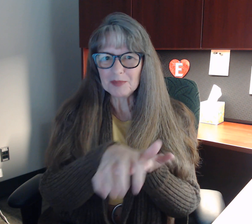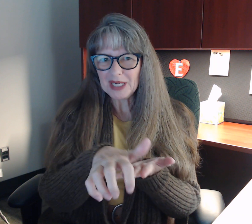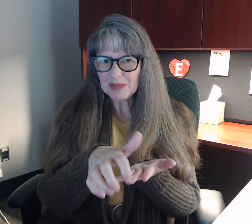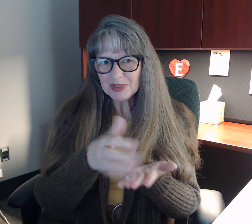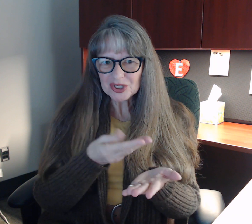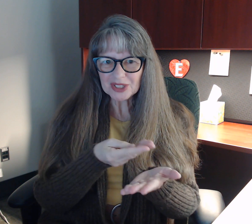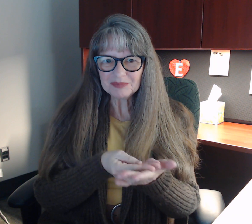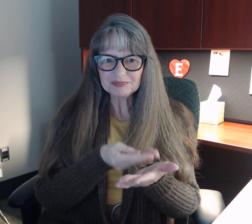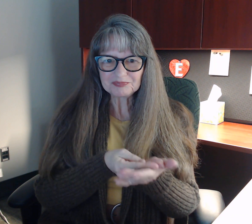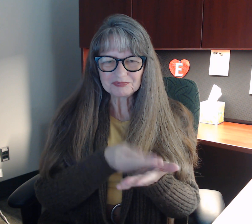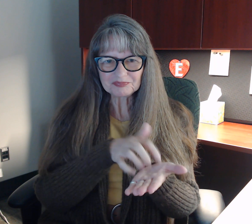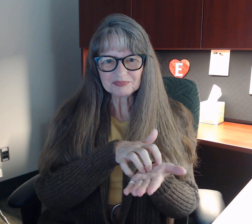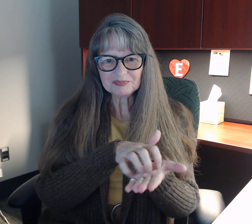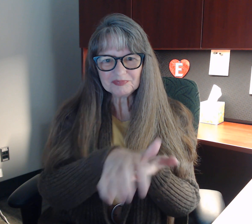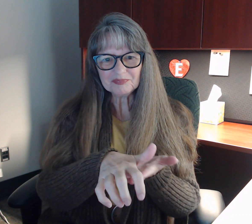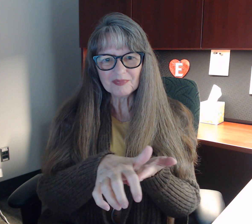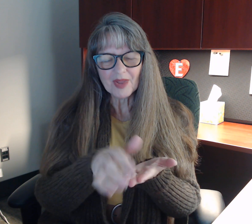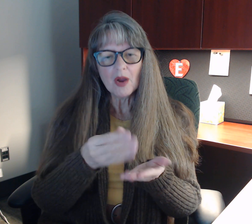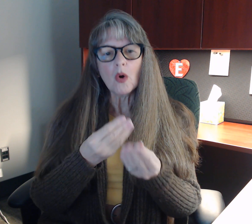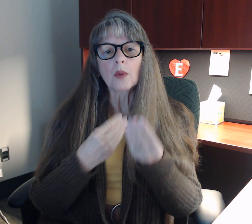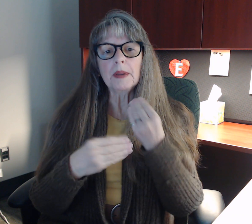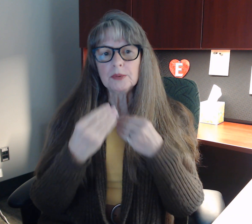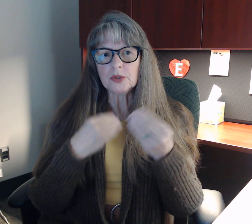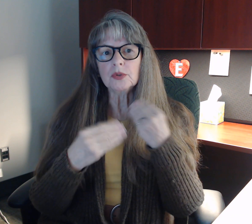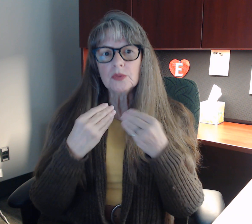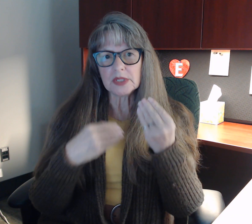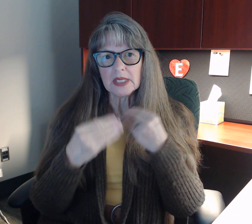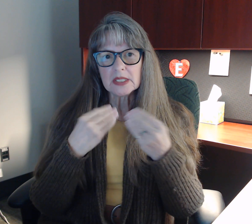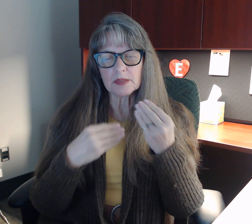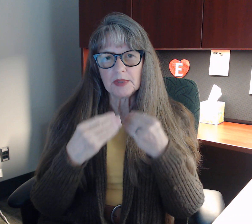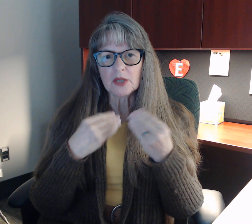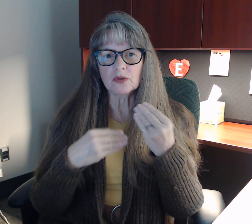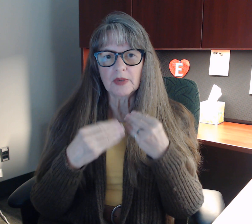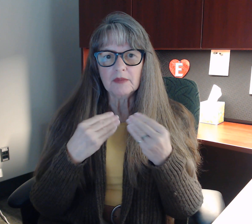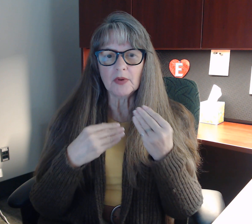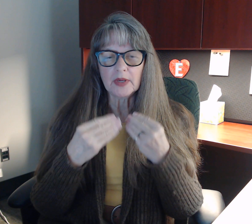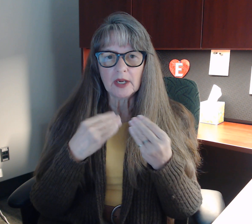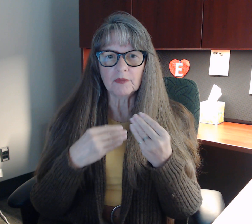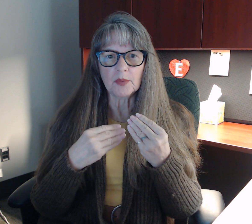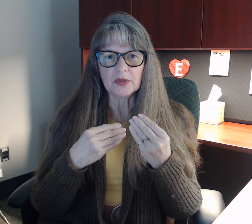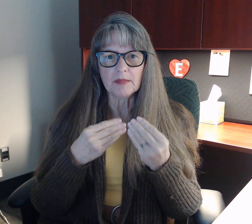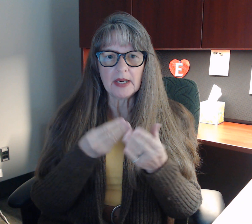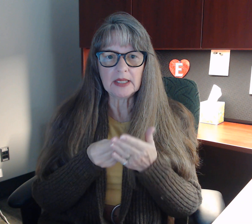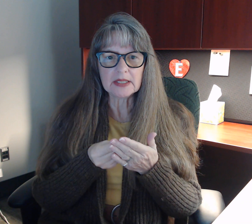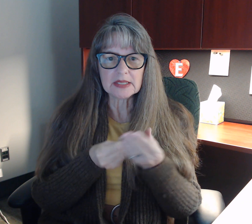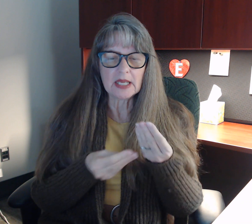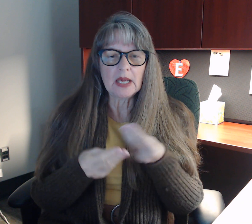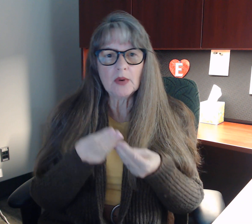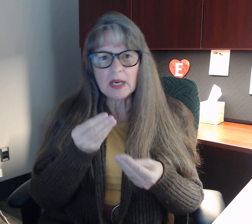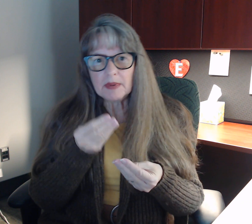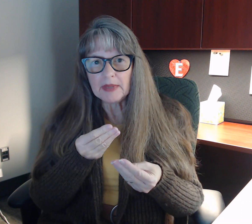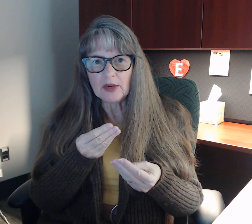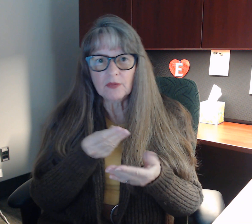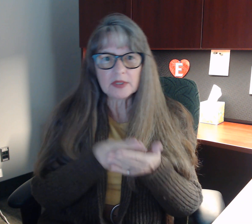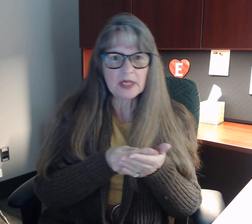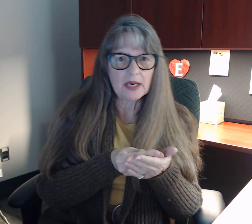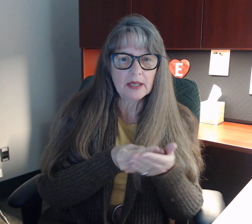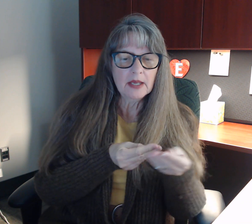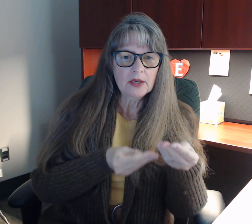penny pitching, or people do use this because they're being very careful with their money, because it's like, oh, I got to be careful because I got to, you remember